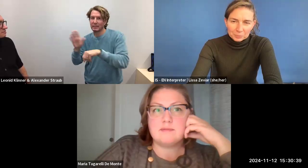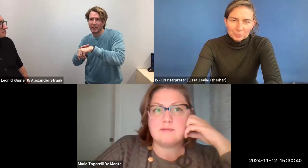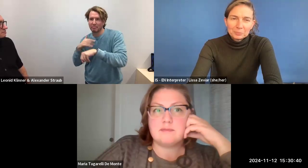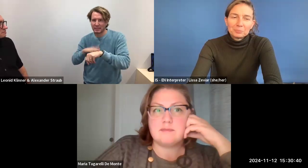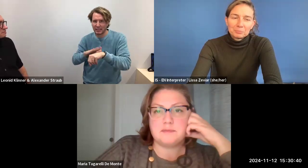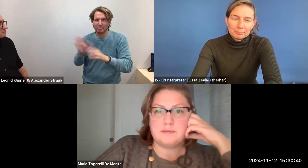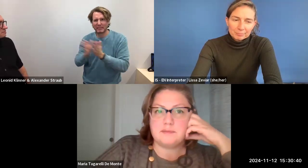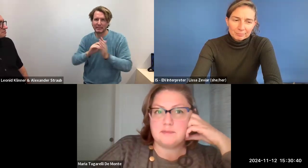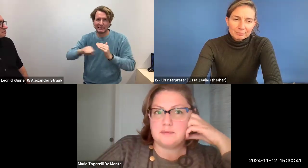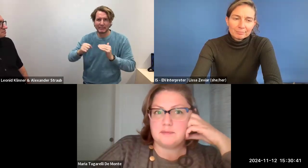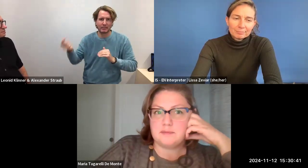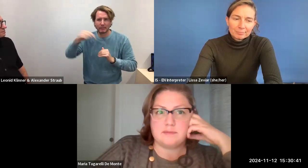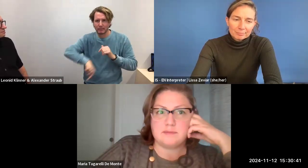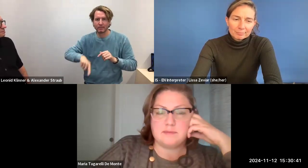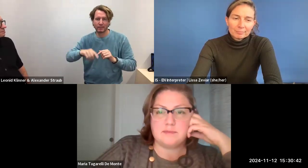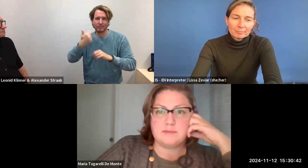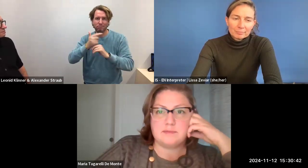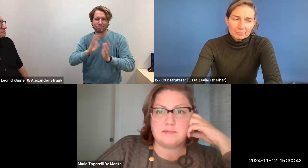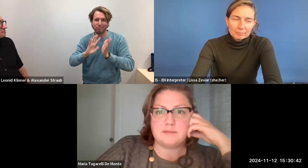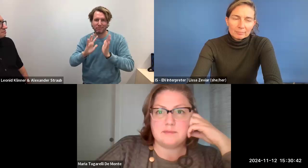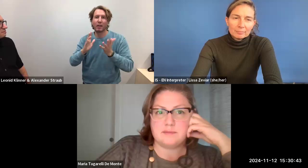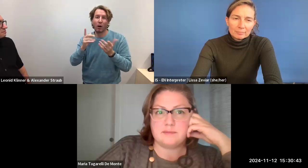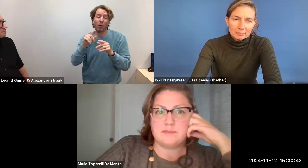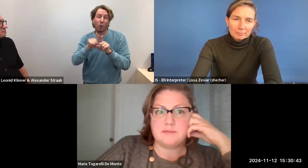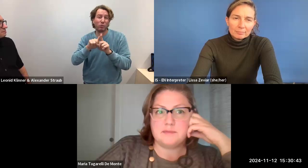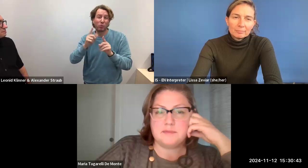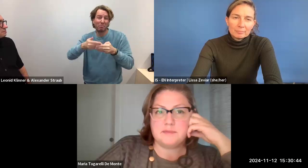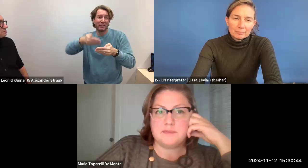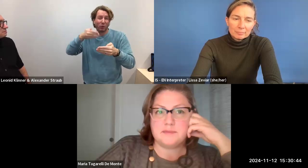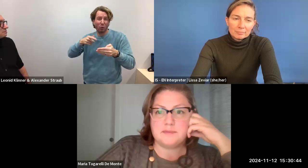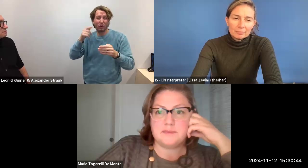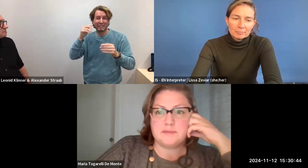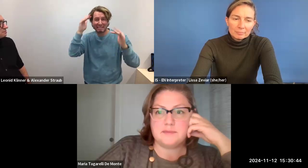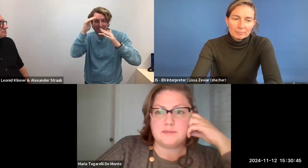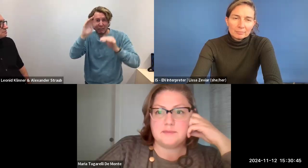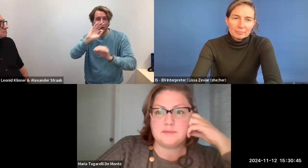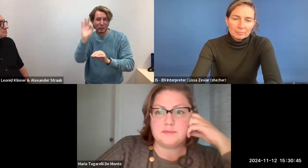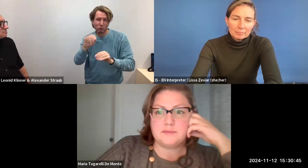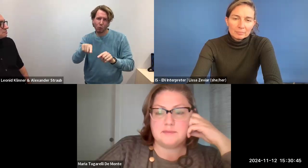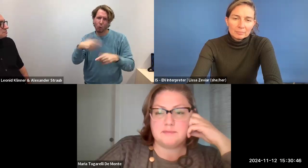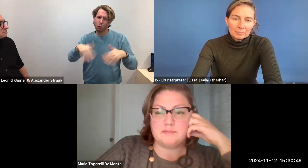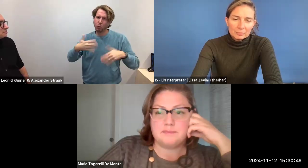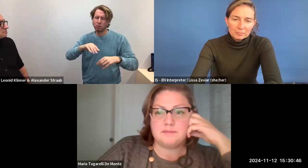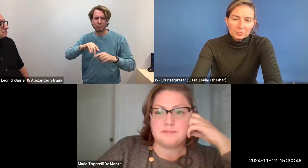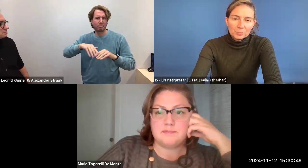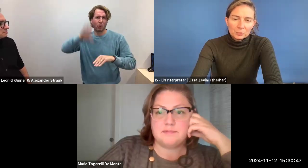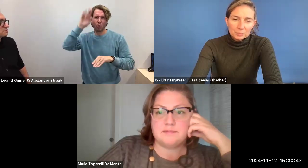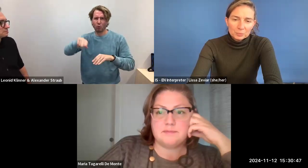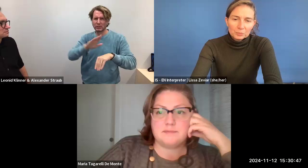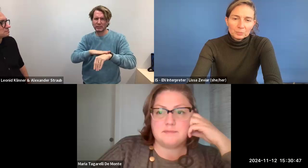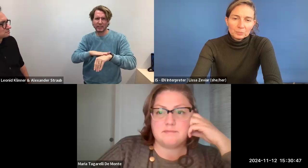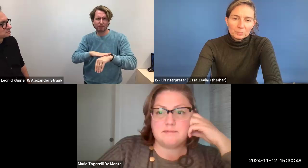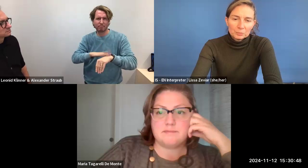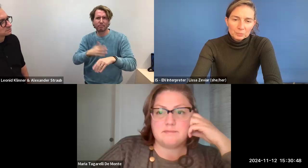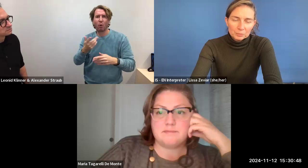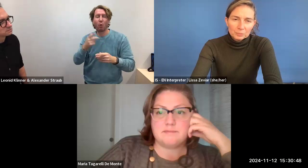the same budgetary restrictions. And we were lucky that we did have time during COVID. And sometimes when we do have a little extra